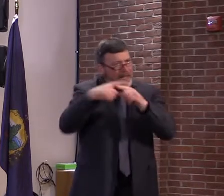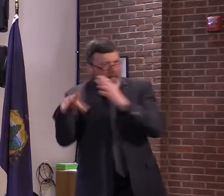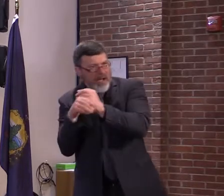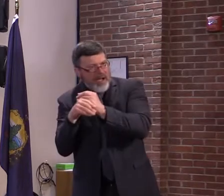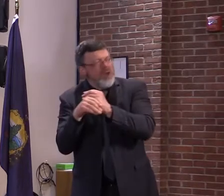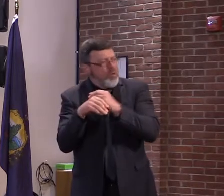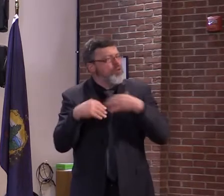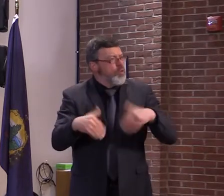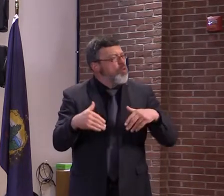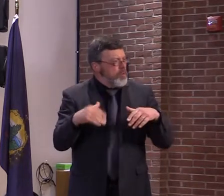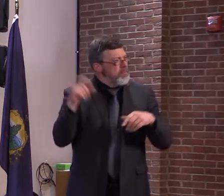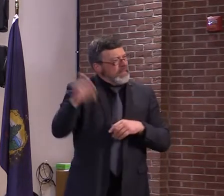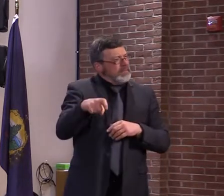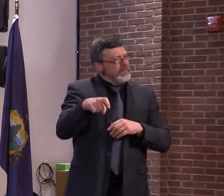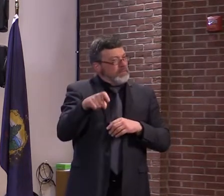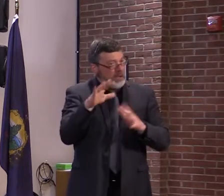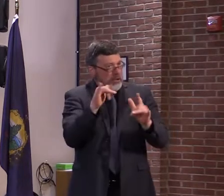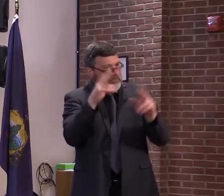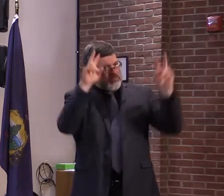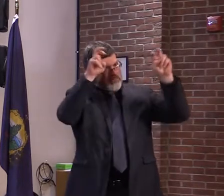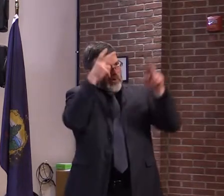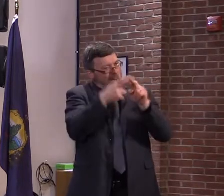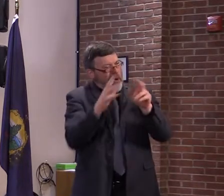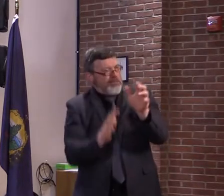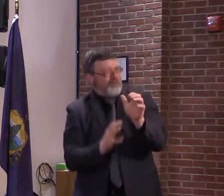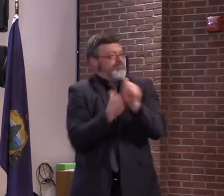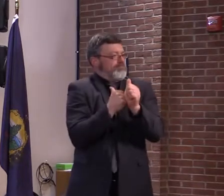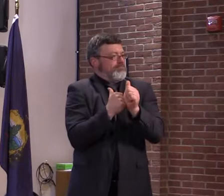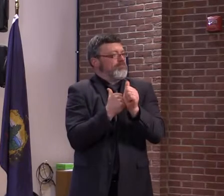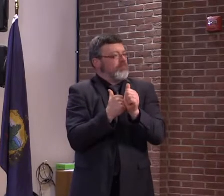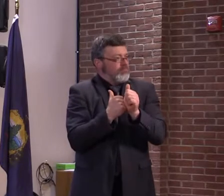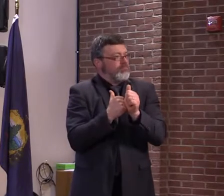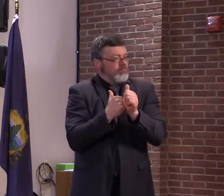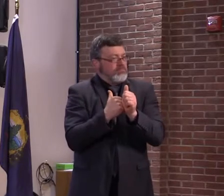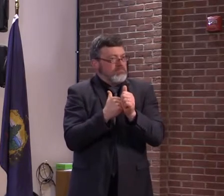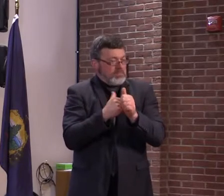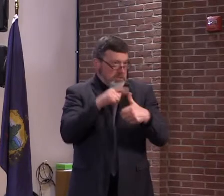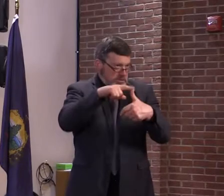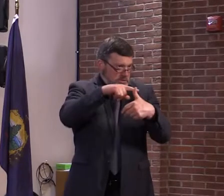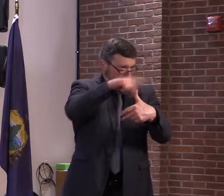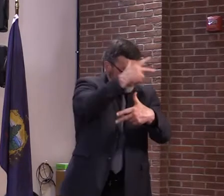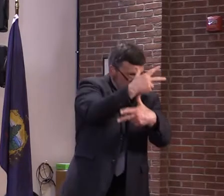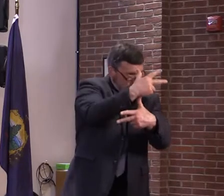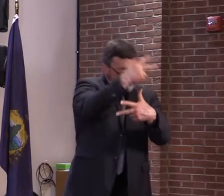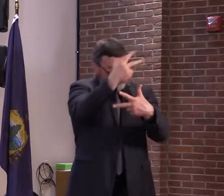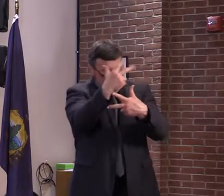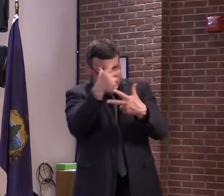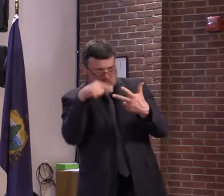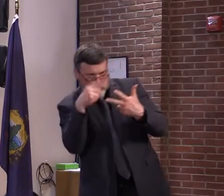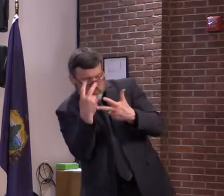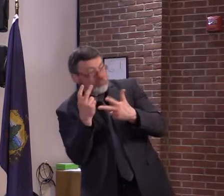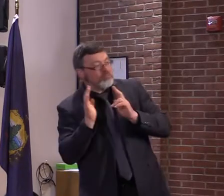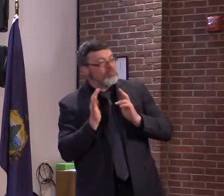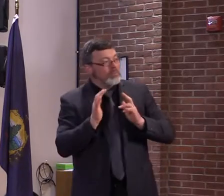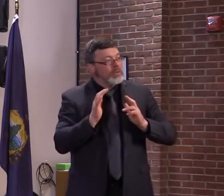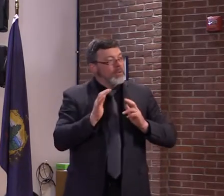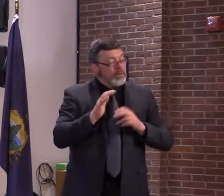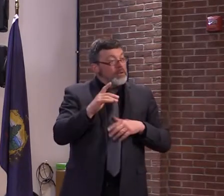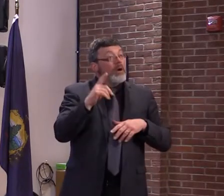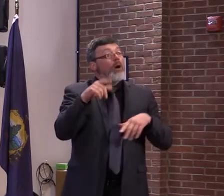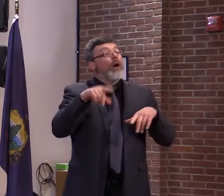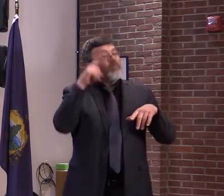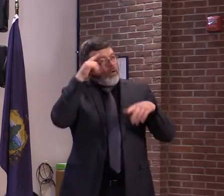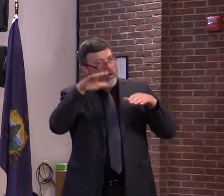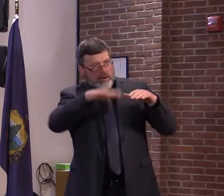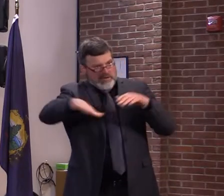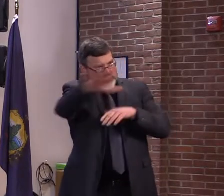date includes getting your booster if you're age 12 or older. So if you haven't even gotten your first booster